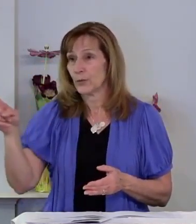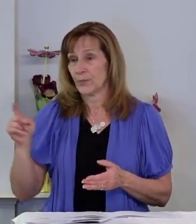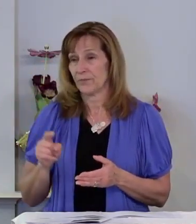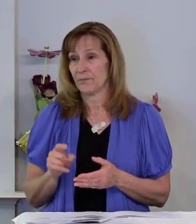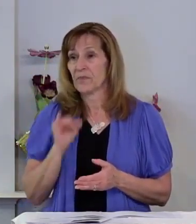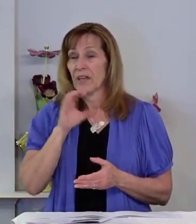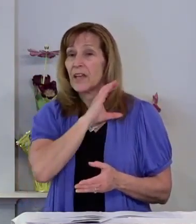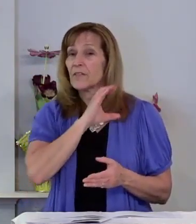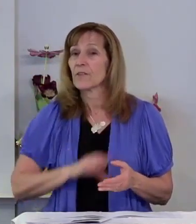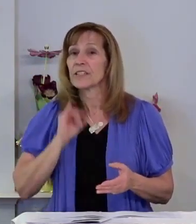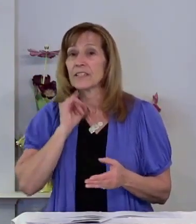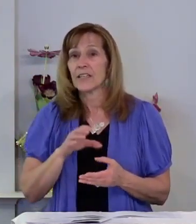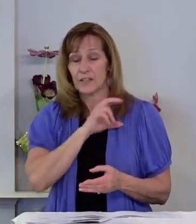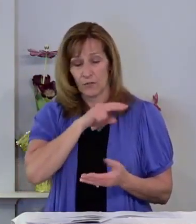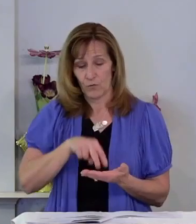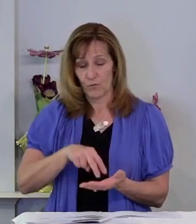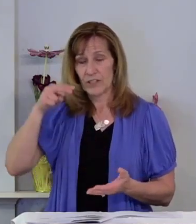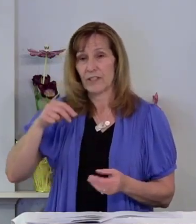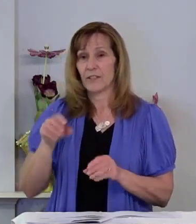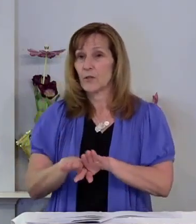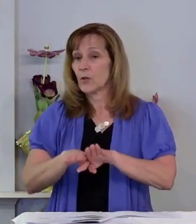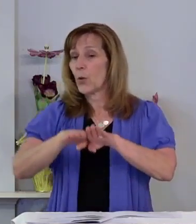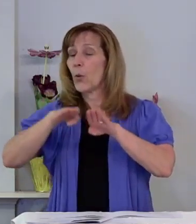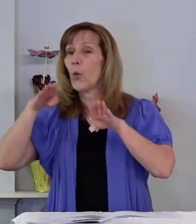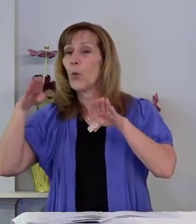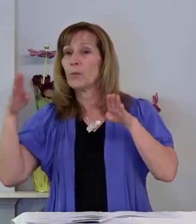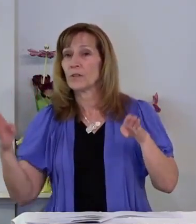And God sets us free from that with simple words: